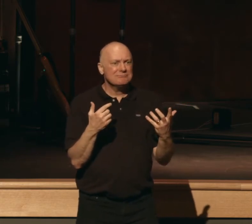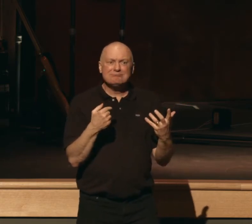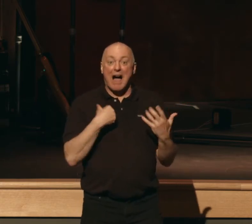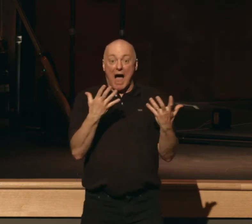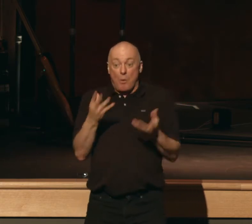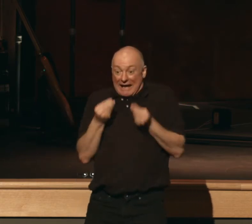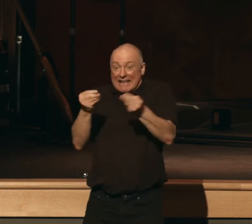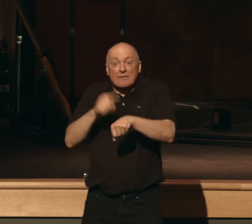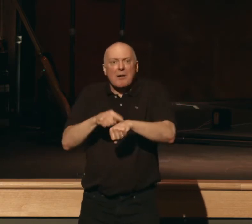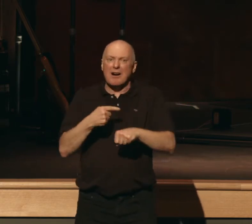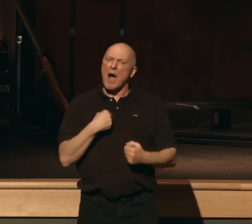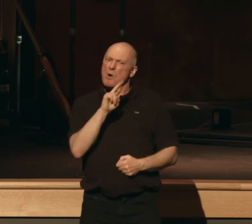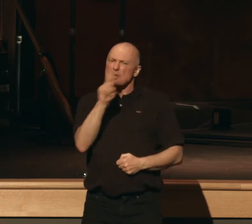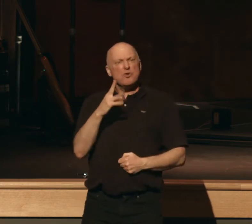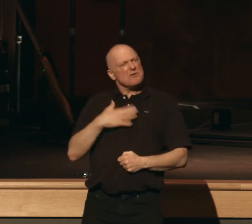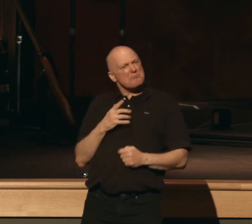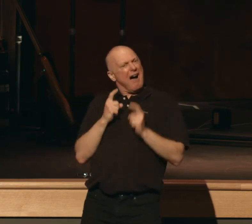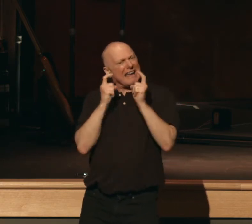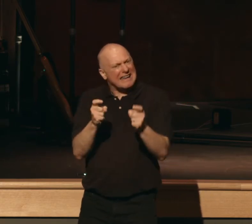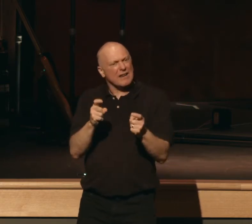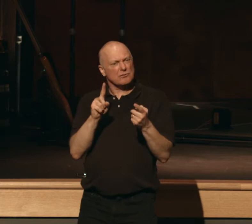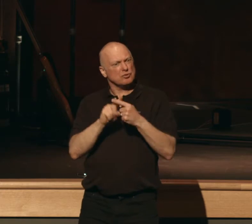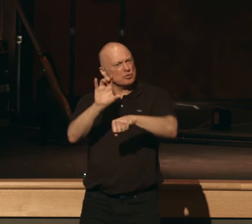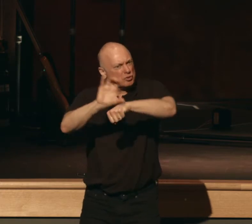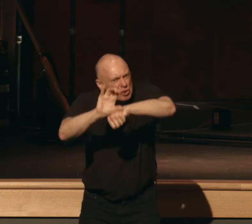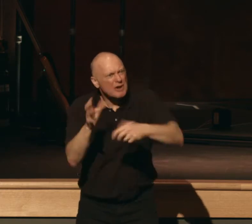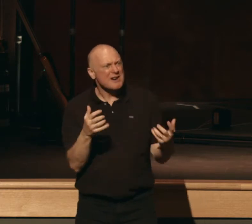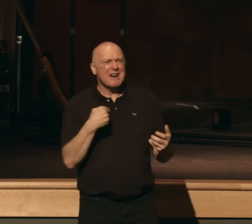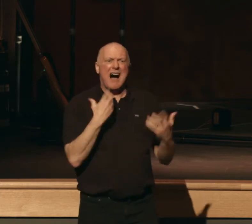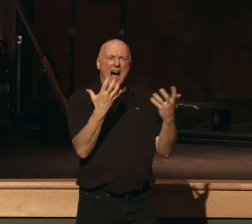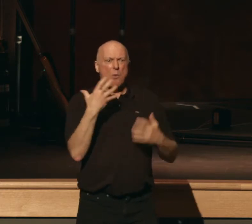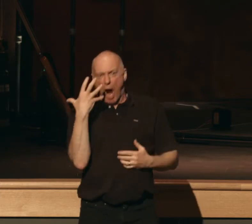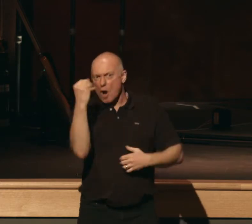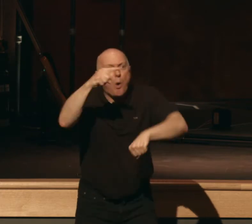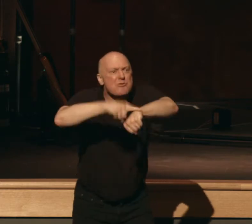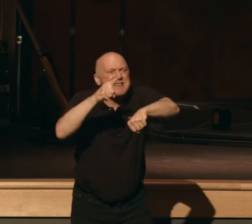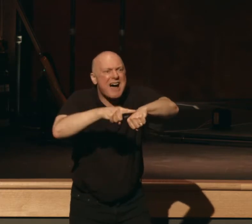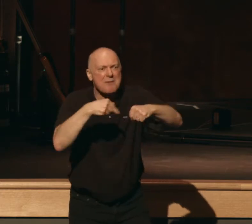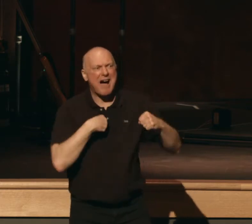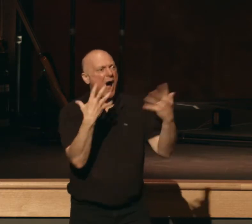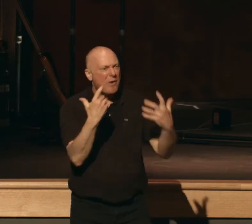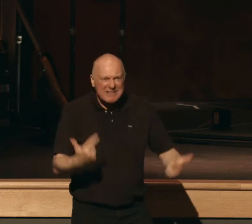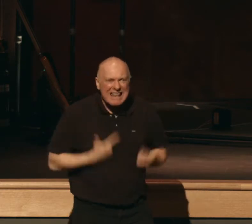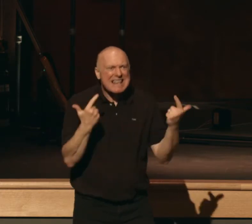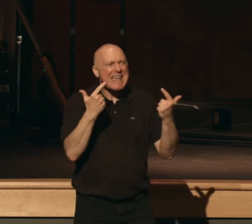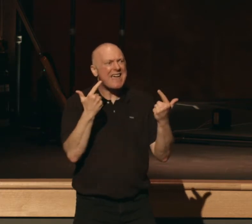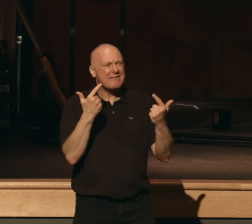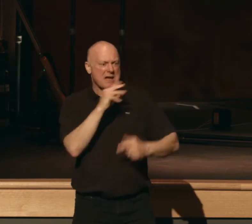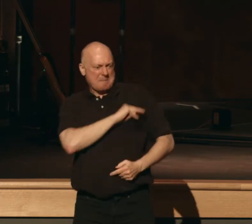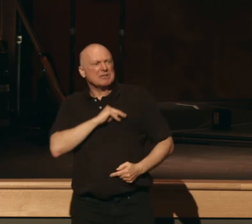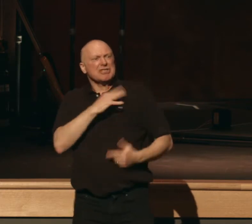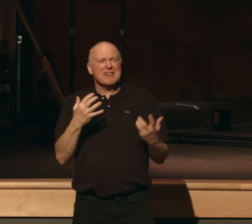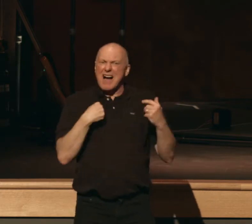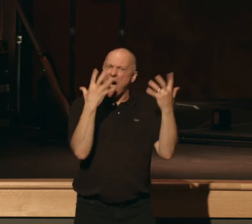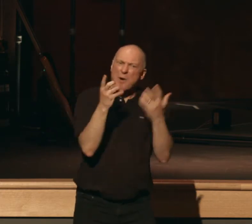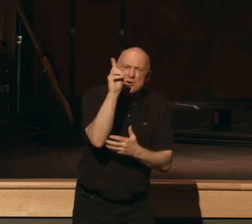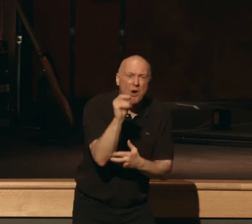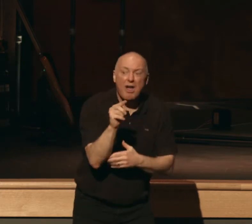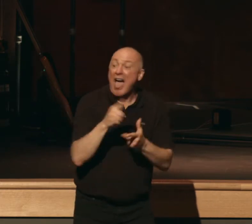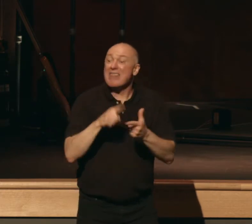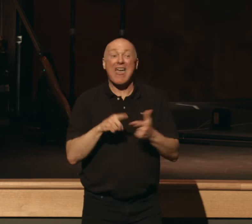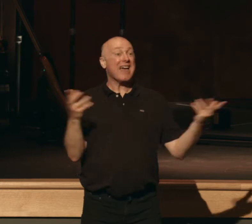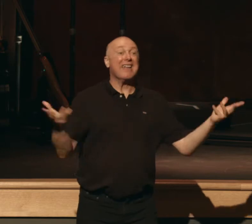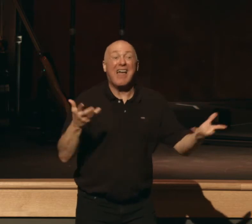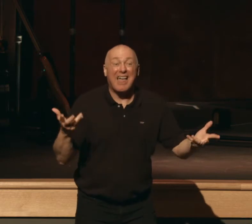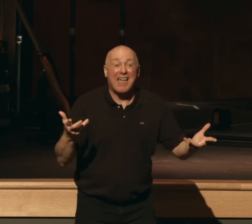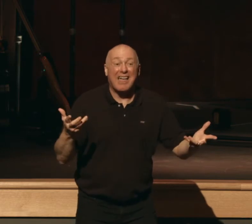want give time. I want to be stewarding the gifts that God has given to me. I want go time. I want to live life on mission. I'm going to do it. And then we go to do it